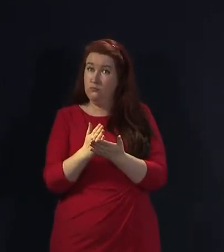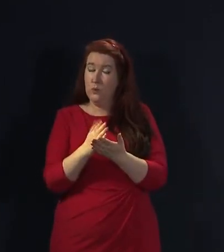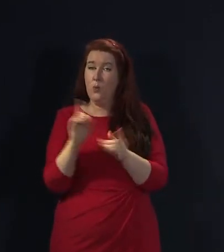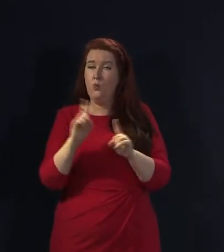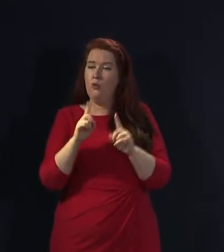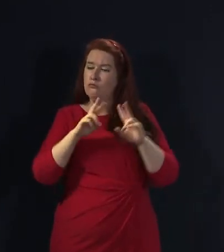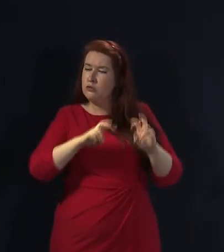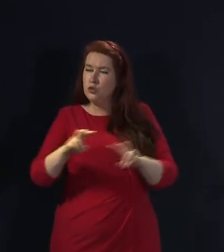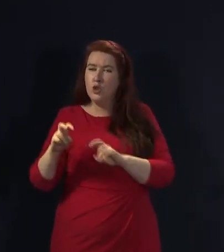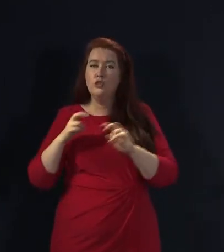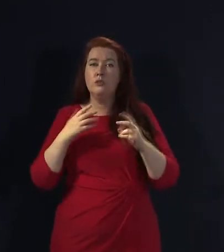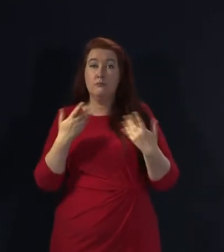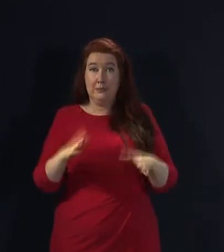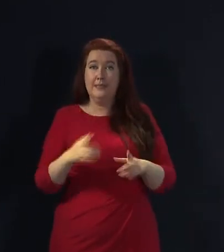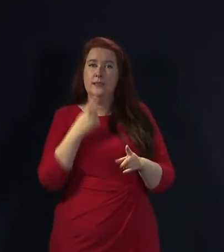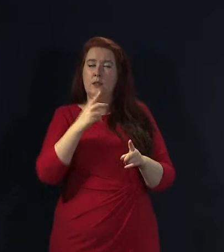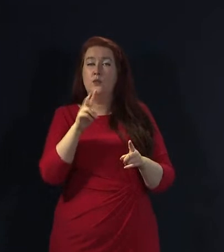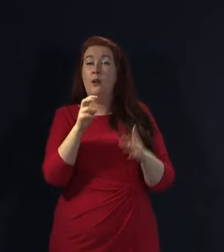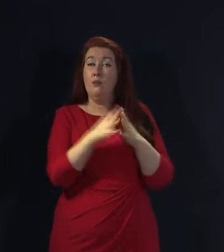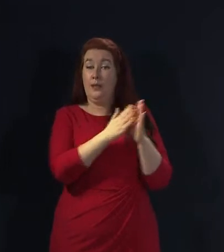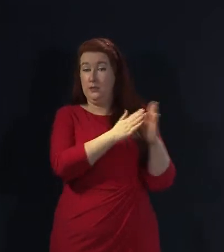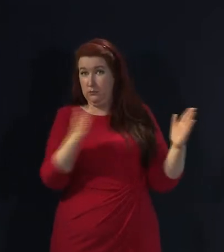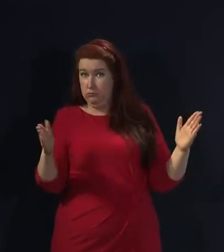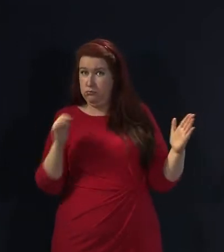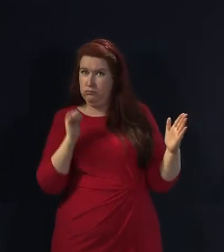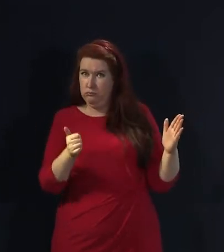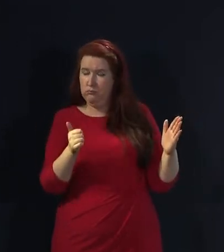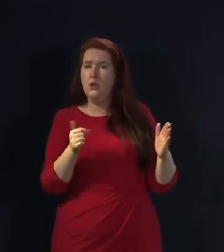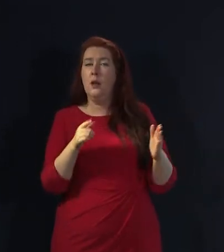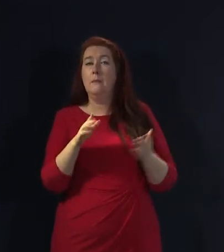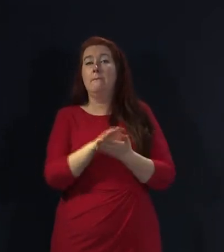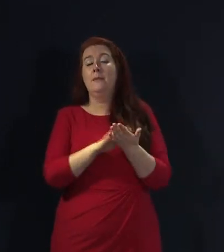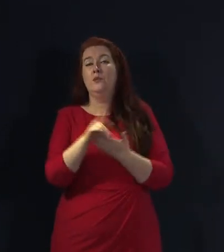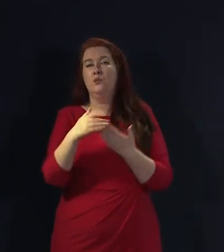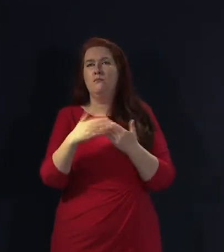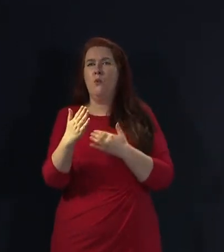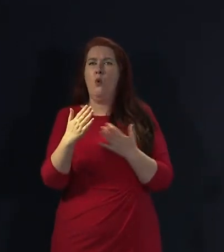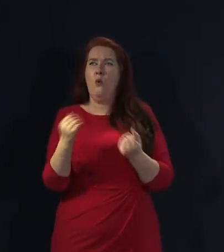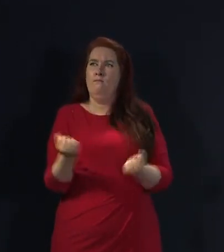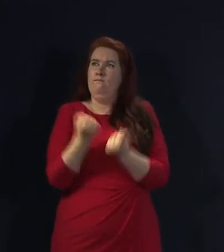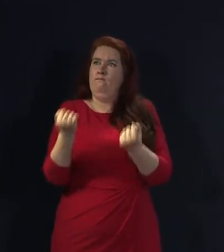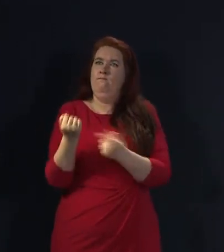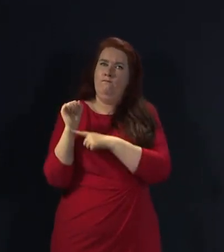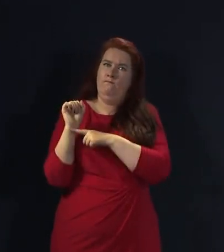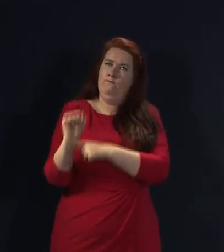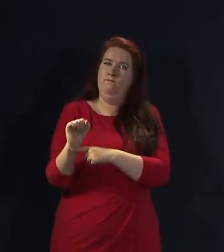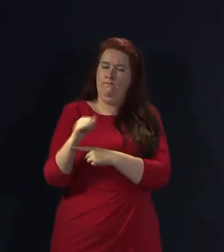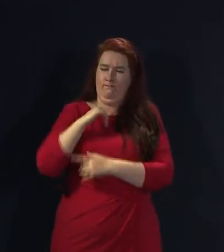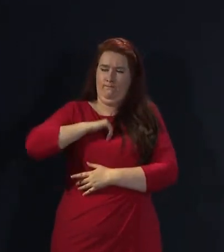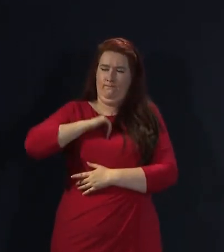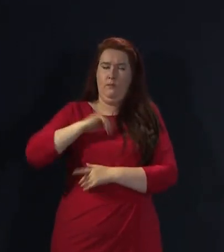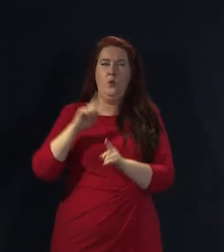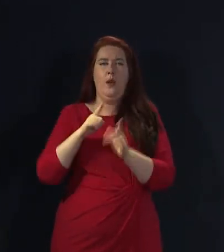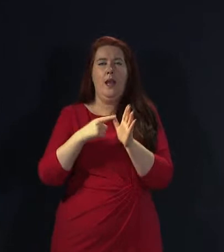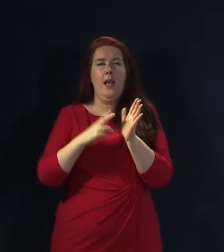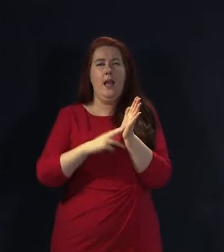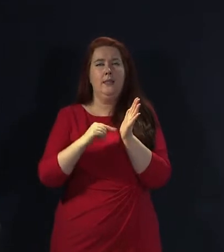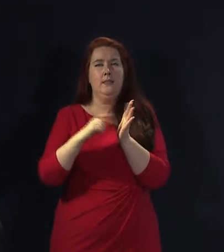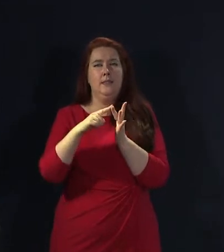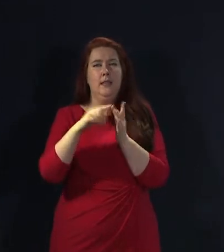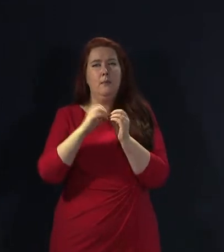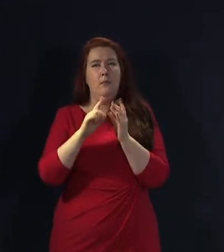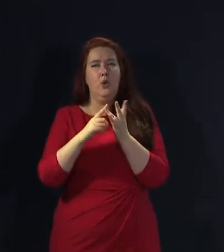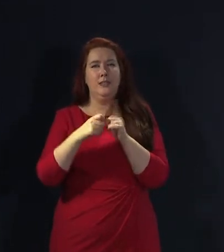that have been done since that point in time. What they show is that you get a much greater level of particularly antibody response by